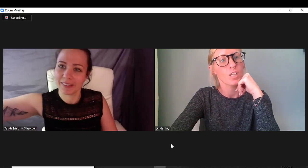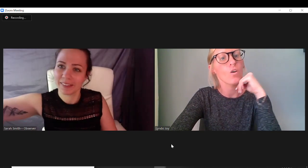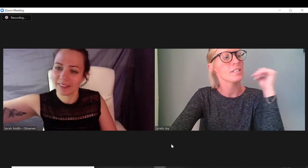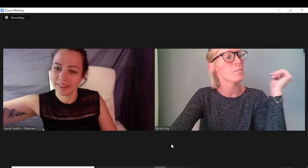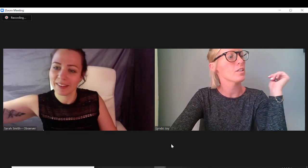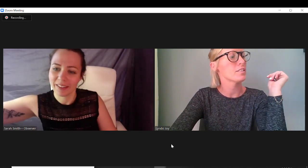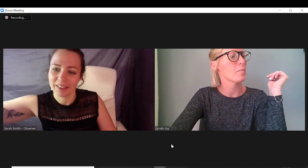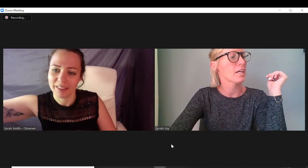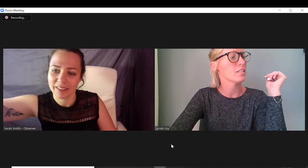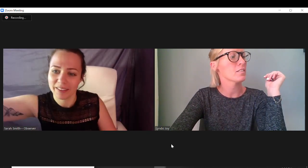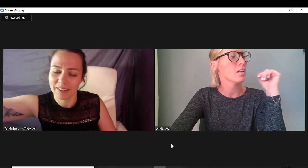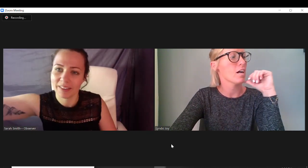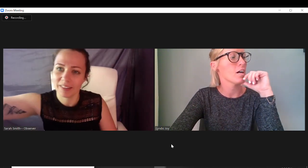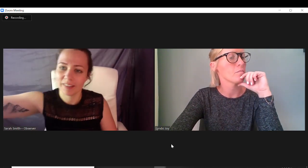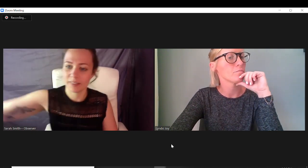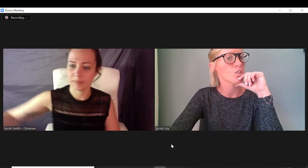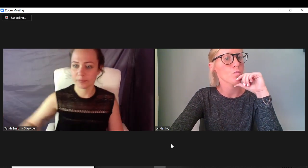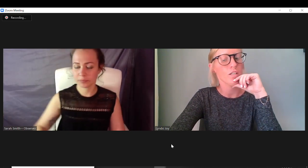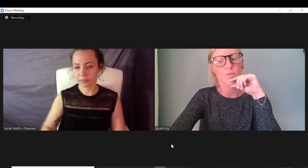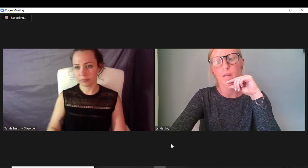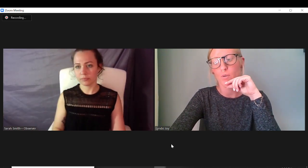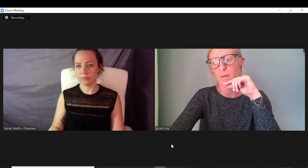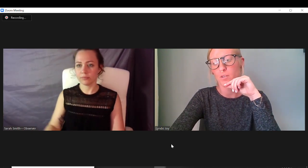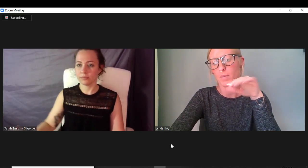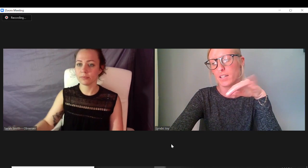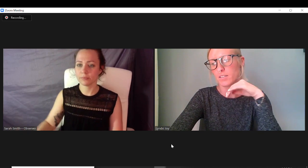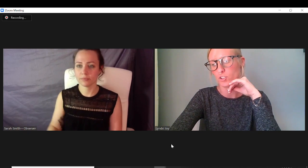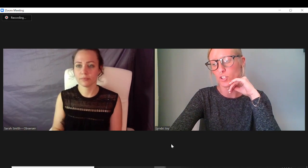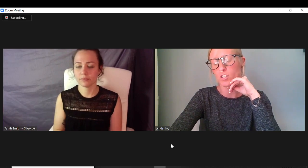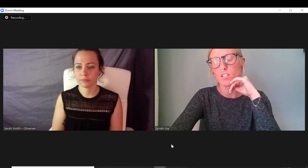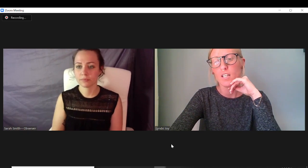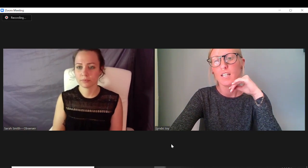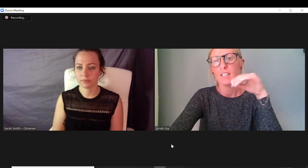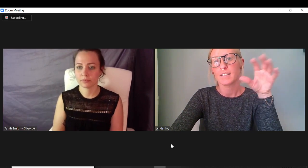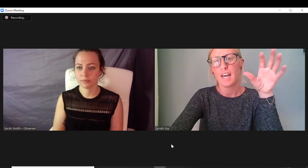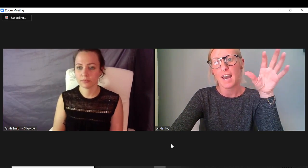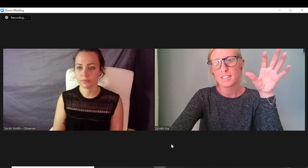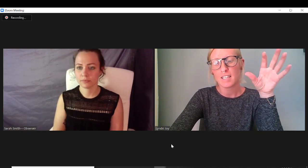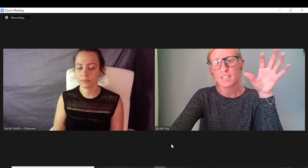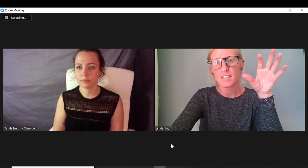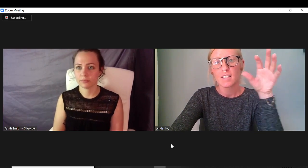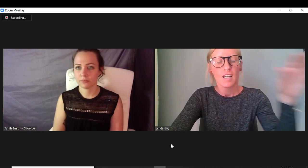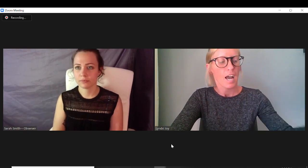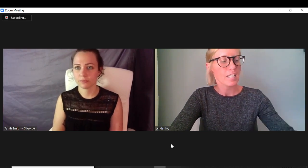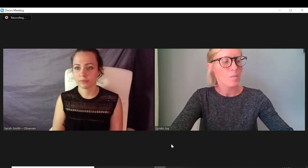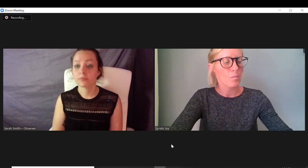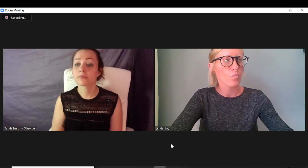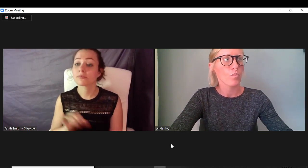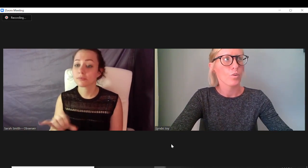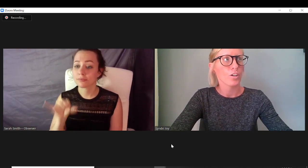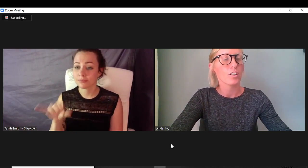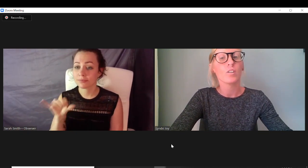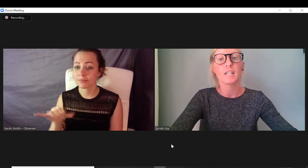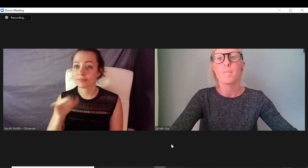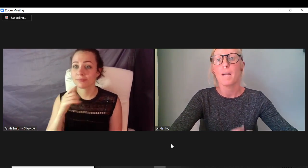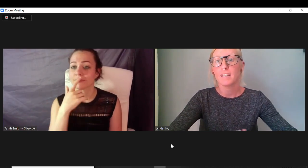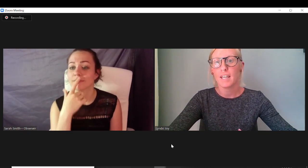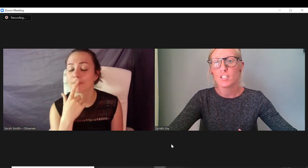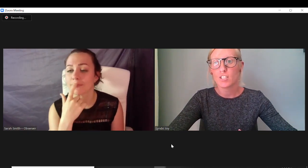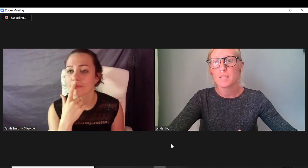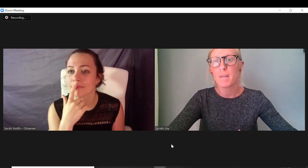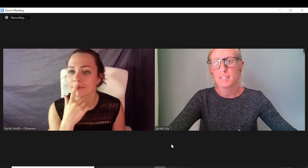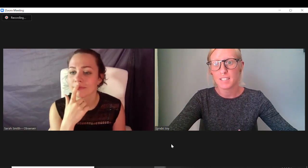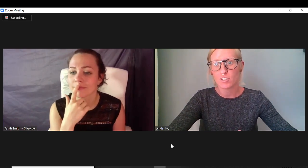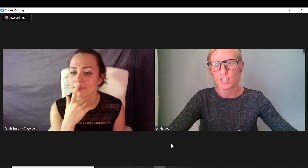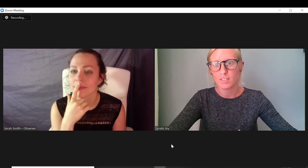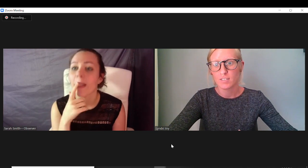really. Oh, I did put a demand. Just when I do my prep or my journal, like the accents. I can't remember what word. Oh, like